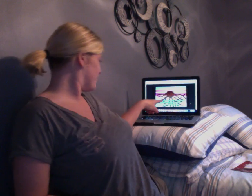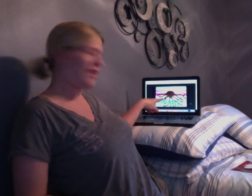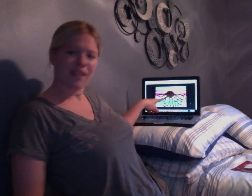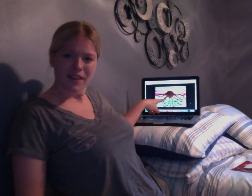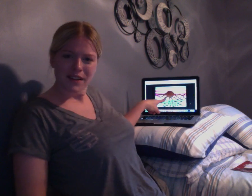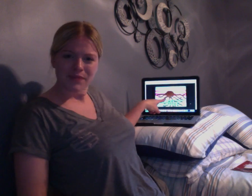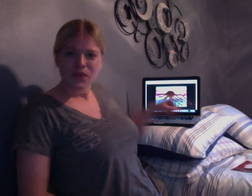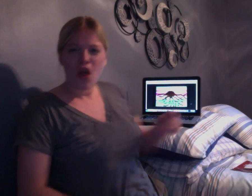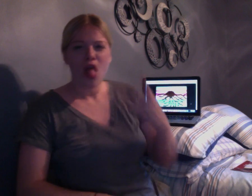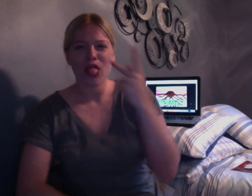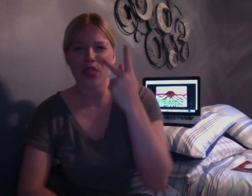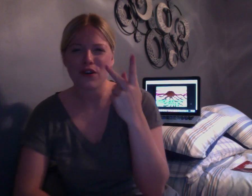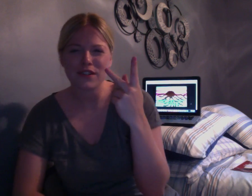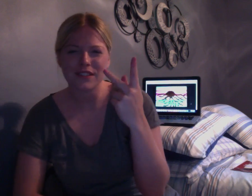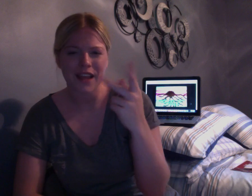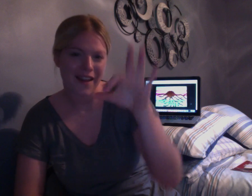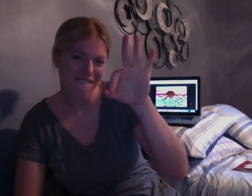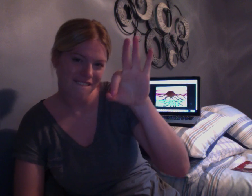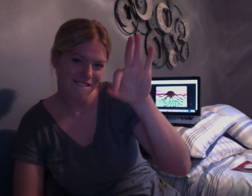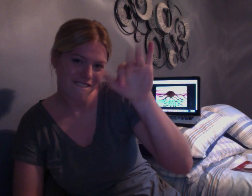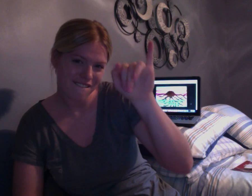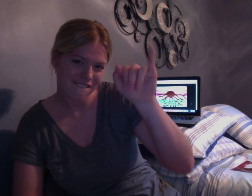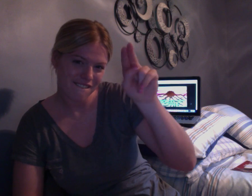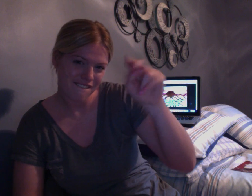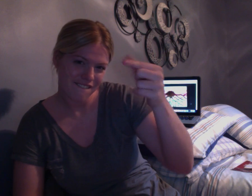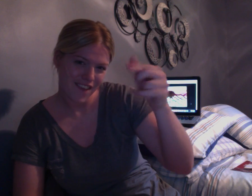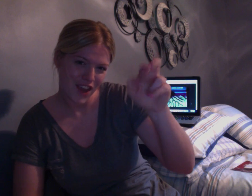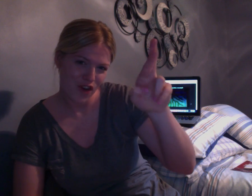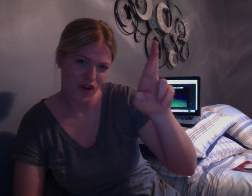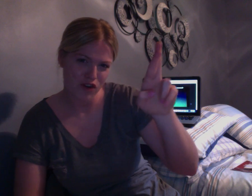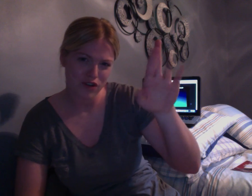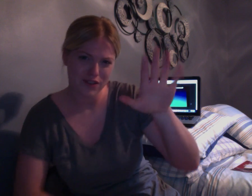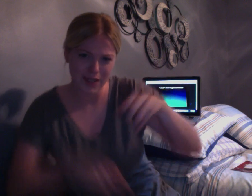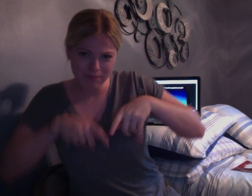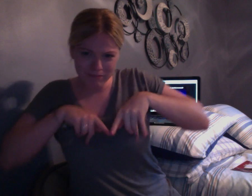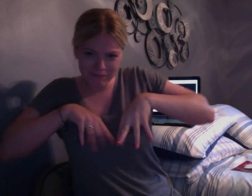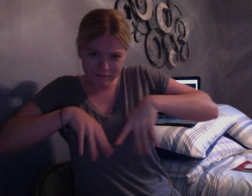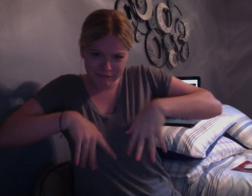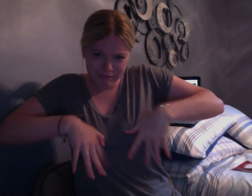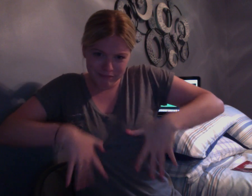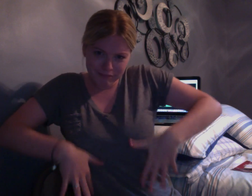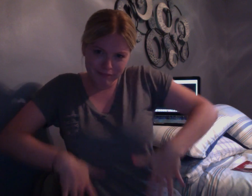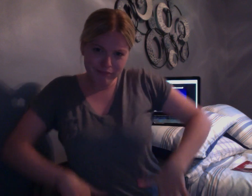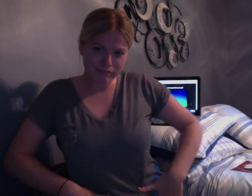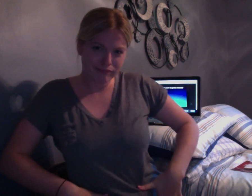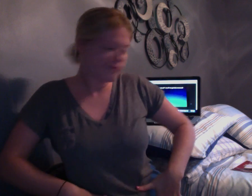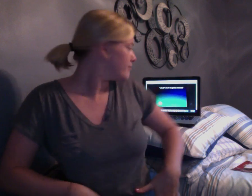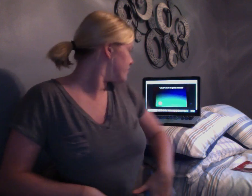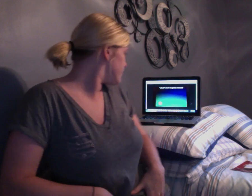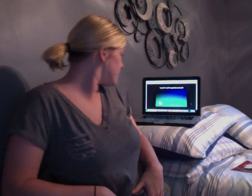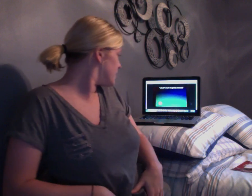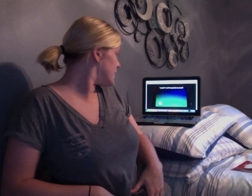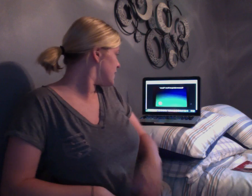tissue that can extend beyond the boundaries of the visible cancer. Cancers that are most likely to form these complicated root systems